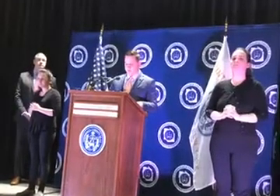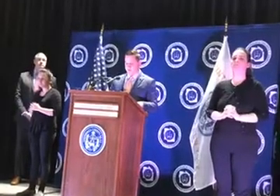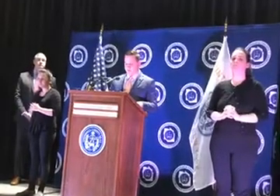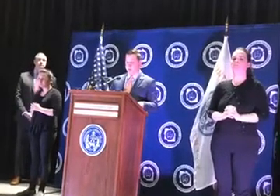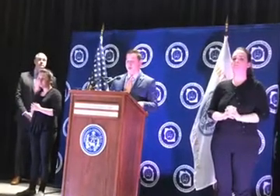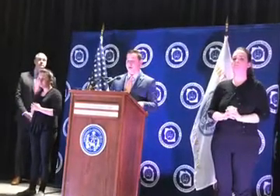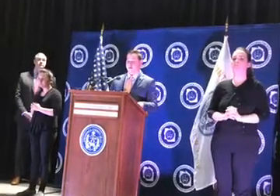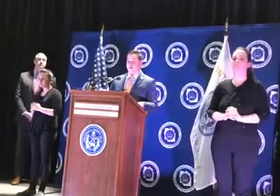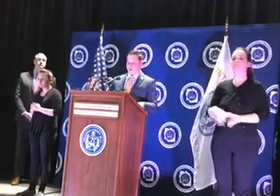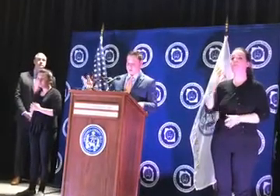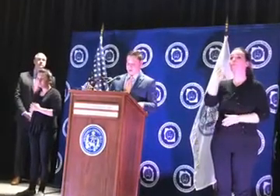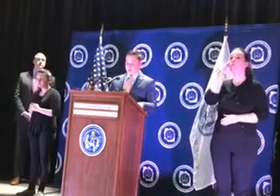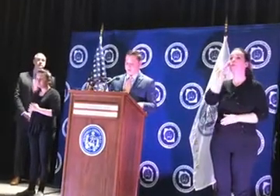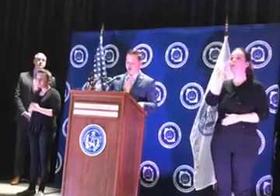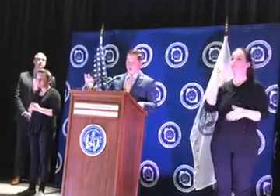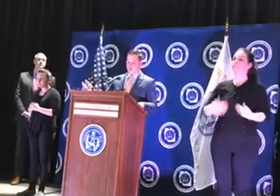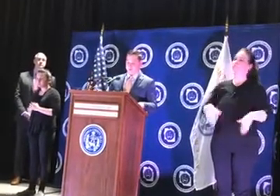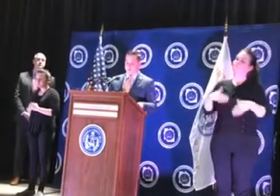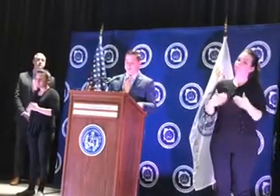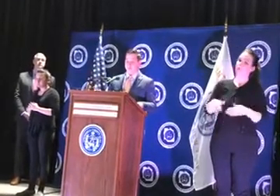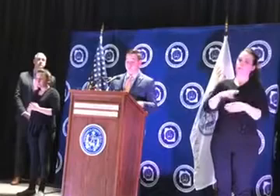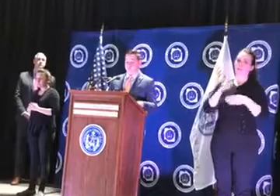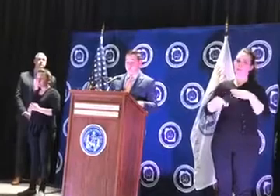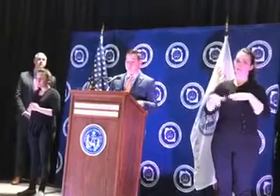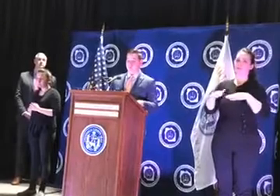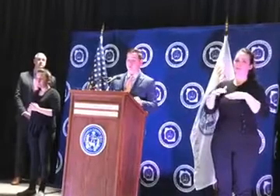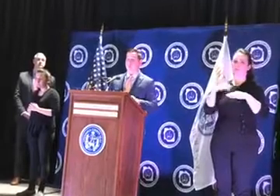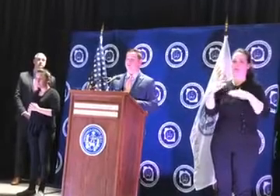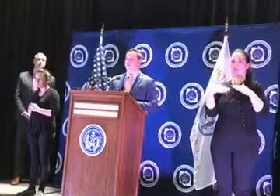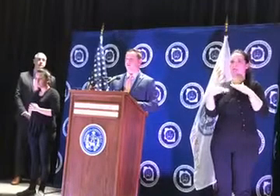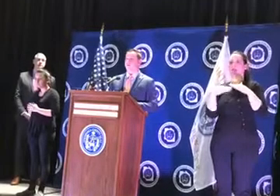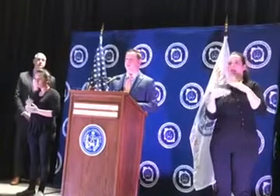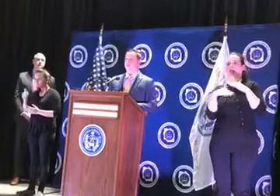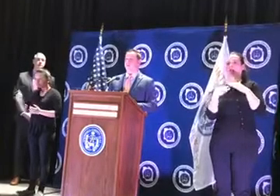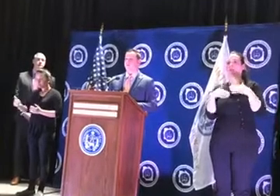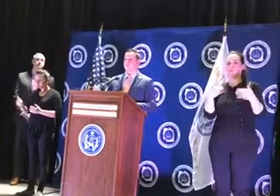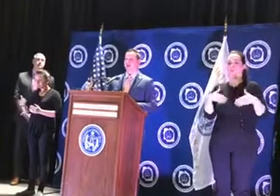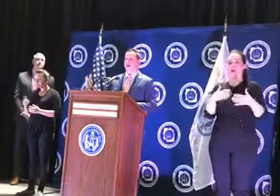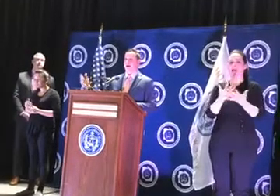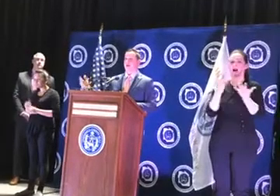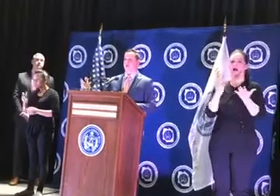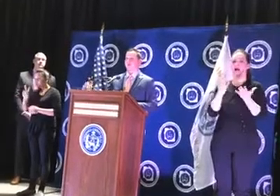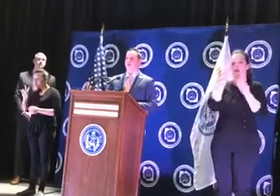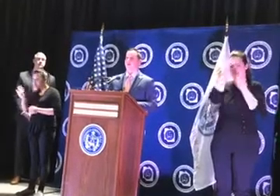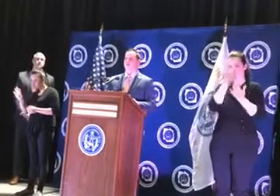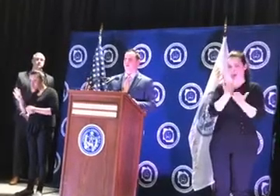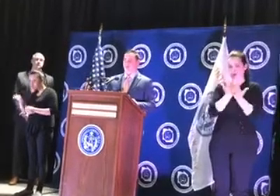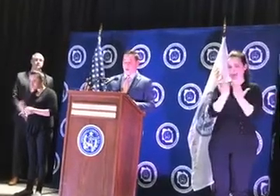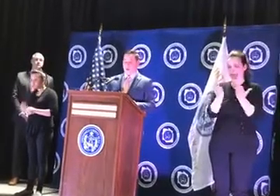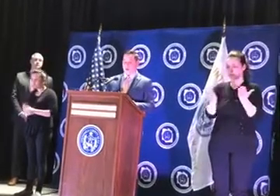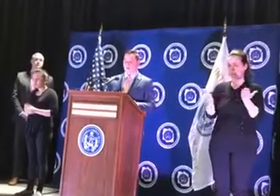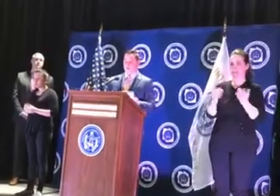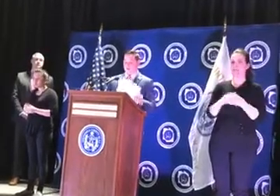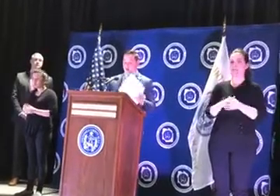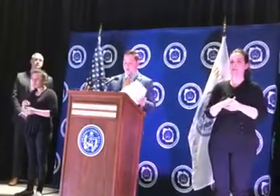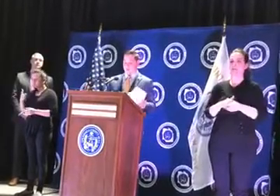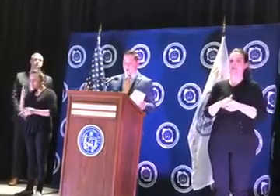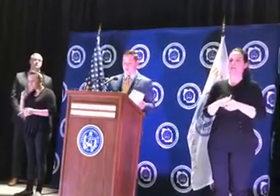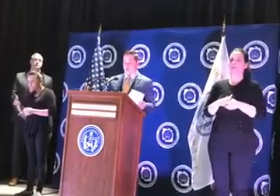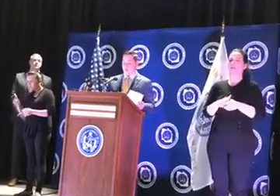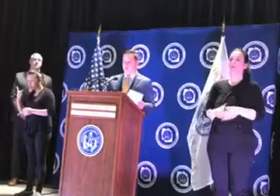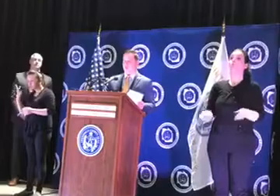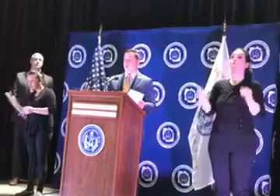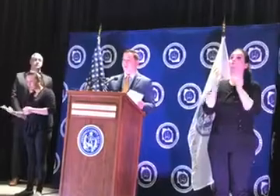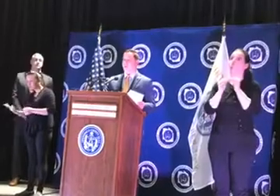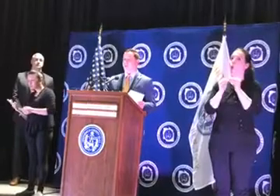be receiving an abundance of testing over the next 24 to 36, 48 hours. So we'll have more results